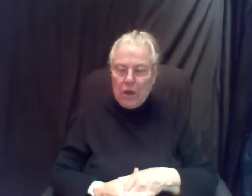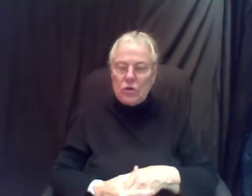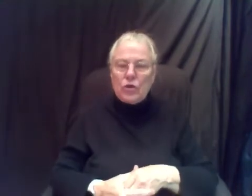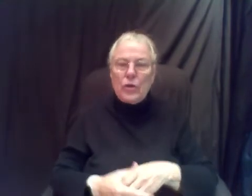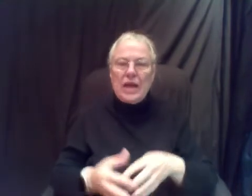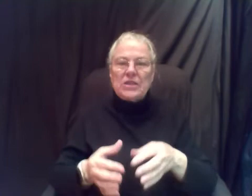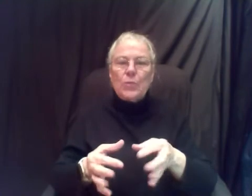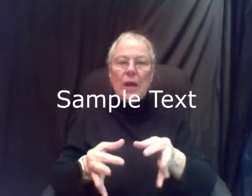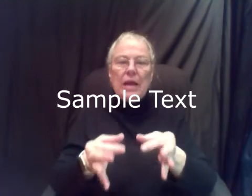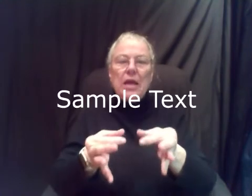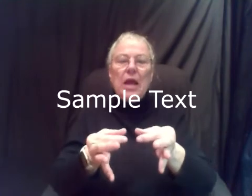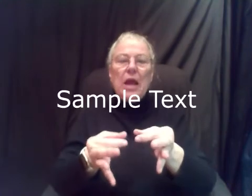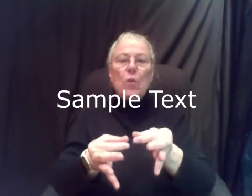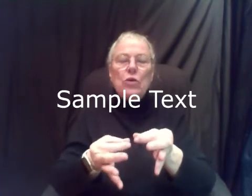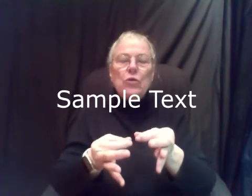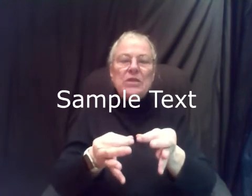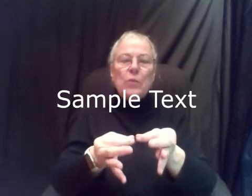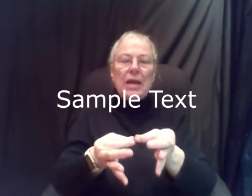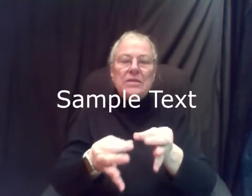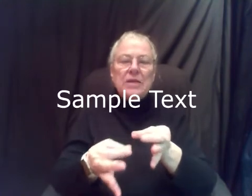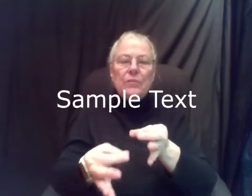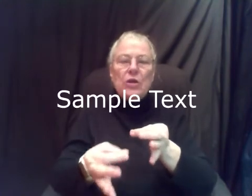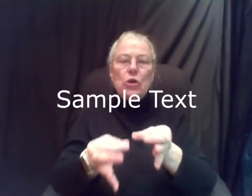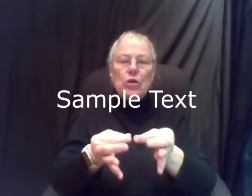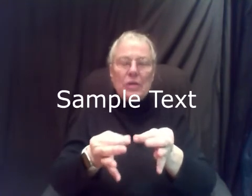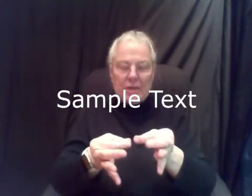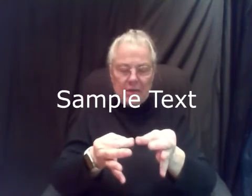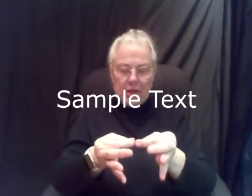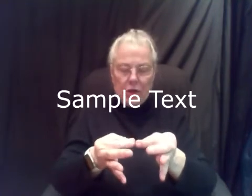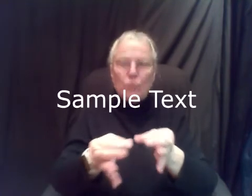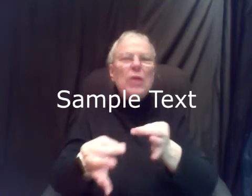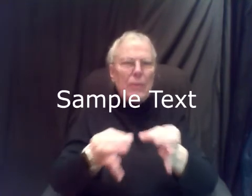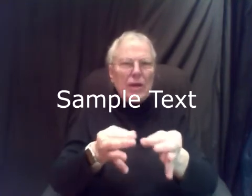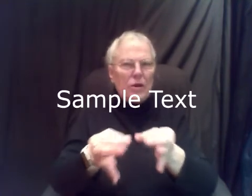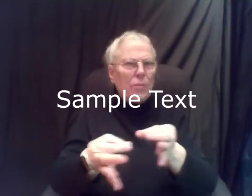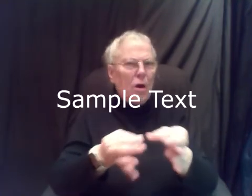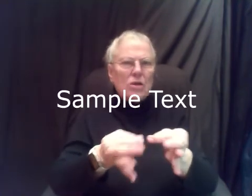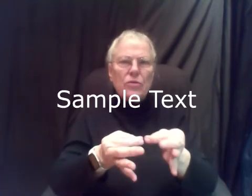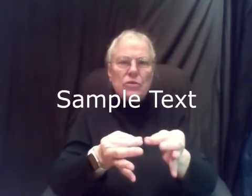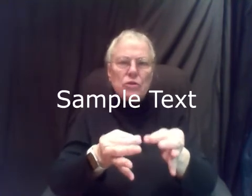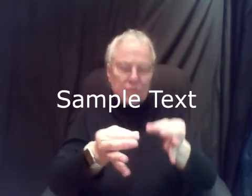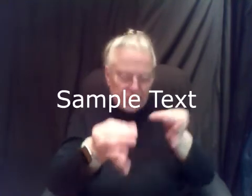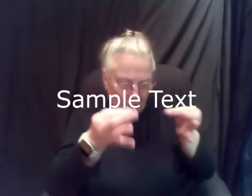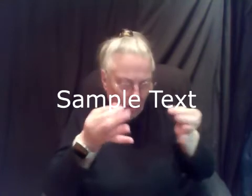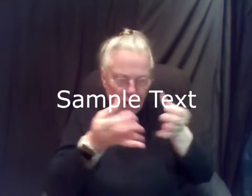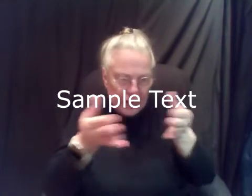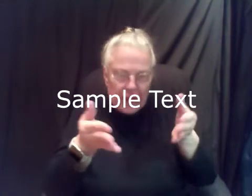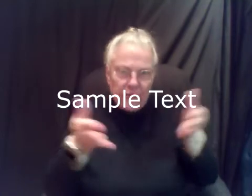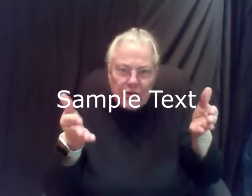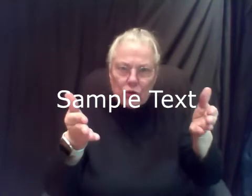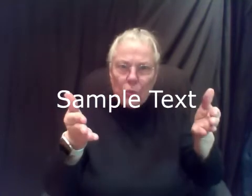To explain, and when you explain something, it's like you're ripping it apart so that you can see all the individual